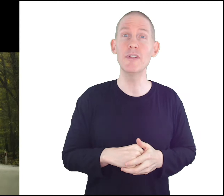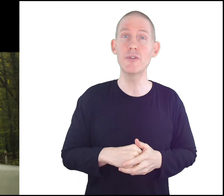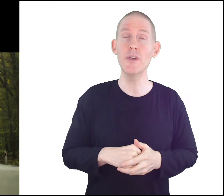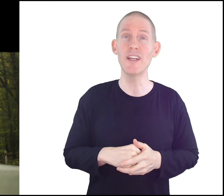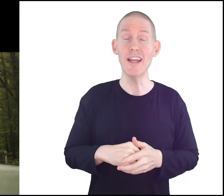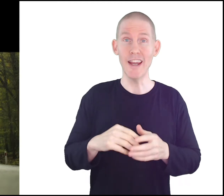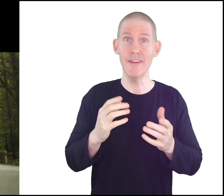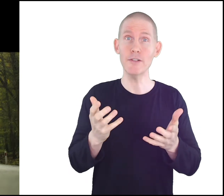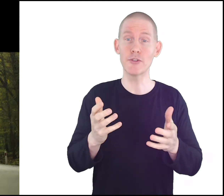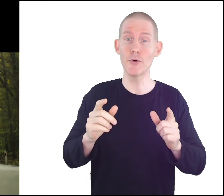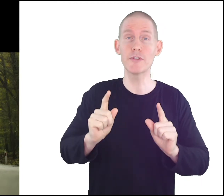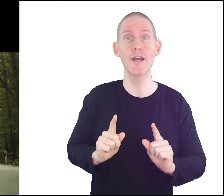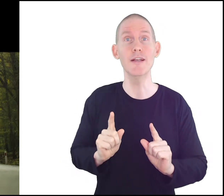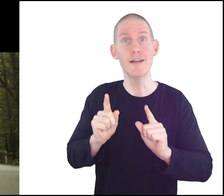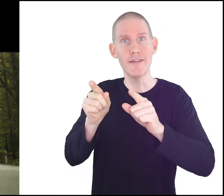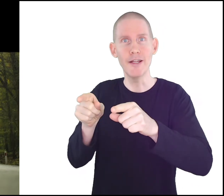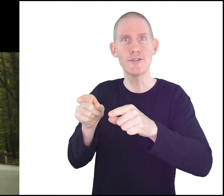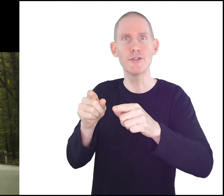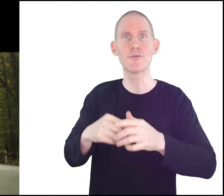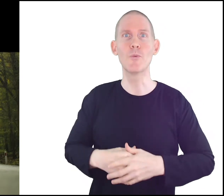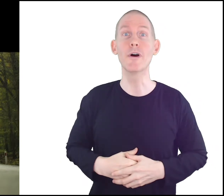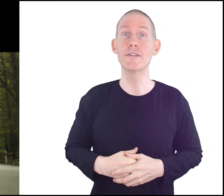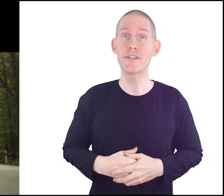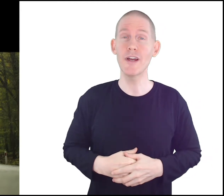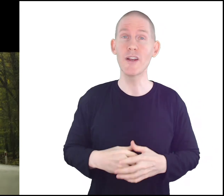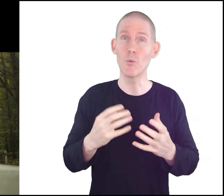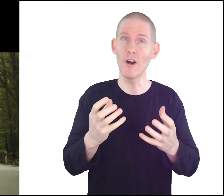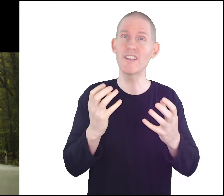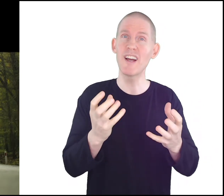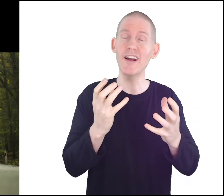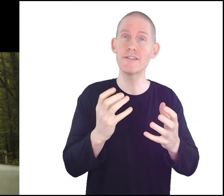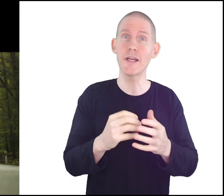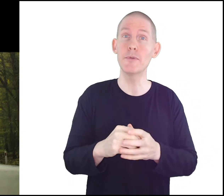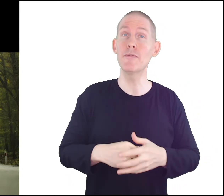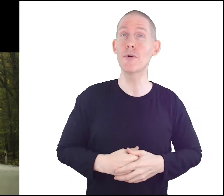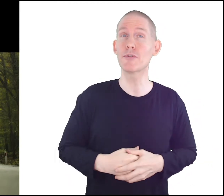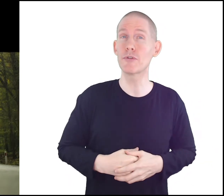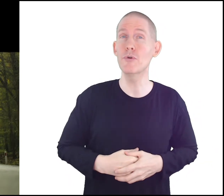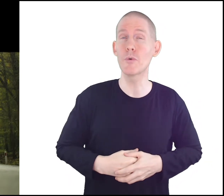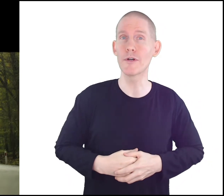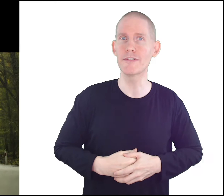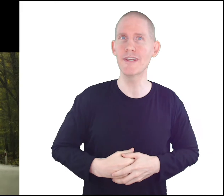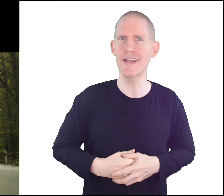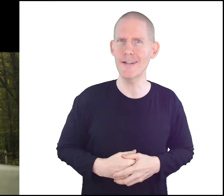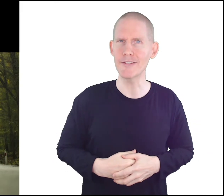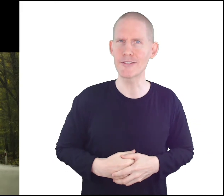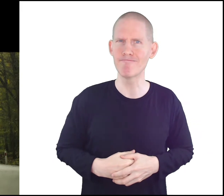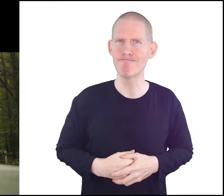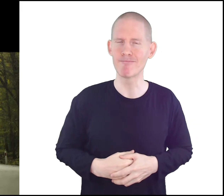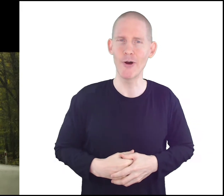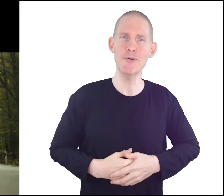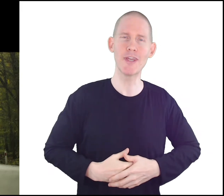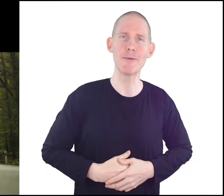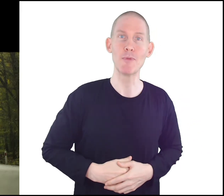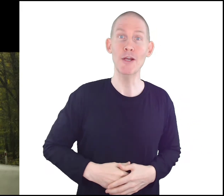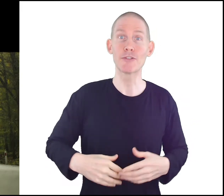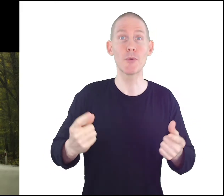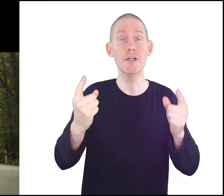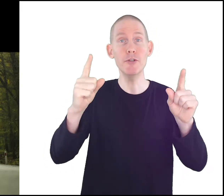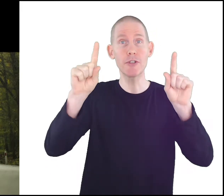between. And that shows that that's just one sign, one concept, even though it's two words in English. Okay, so we're going to use our